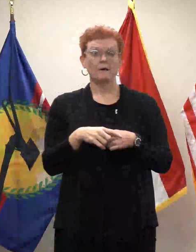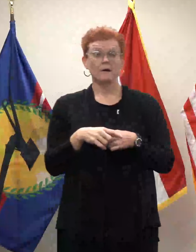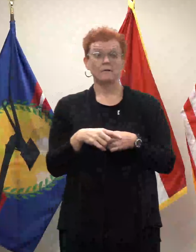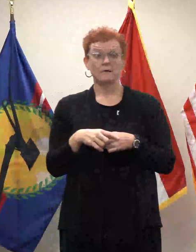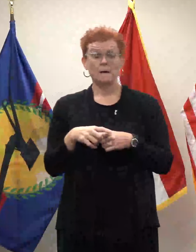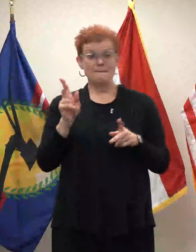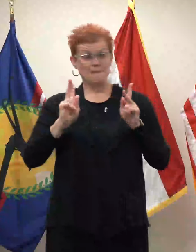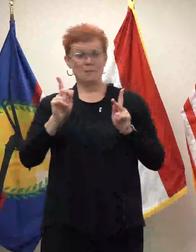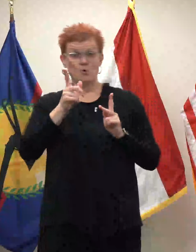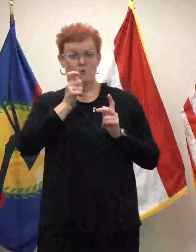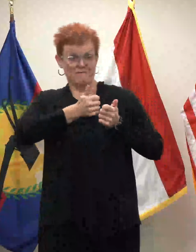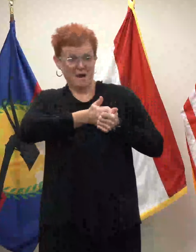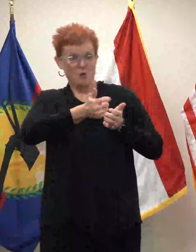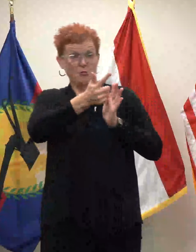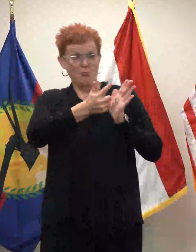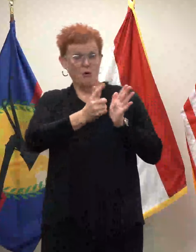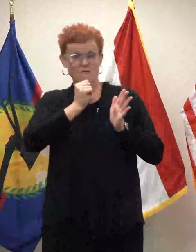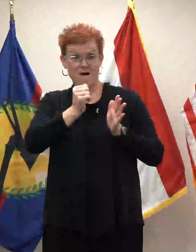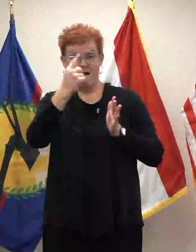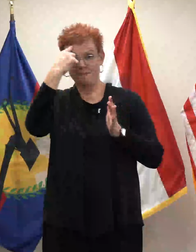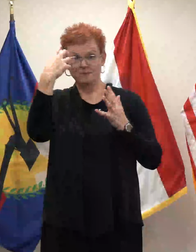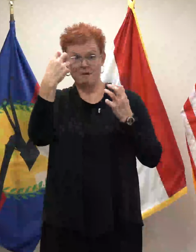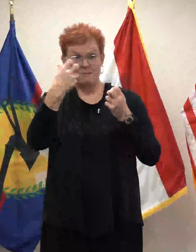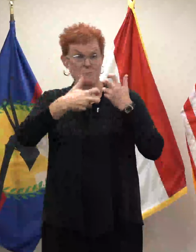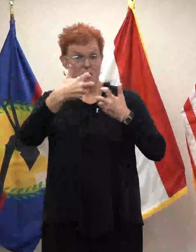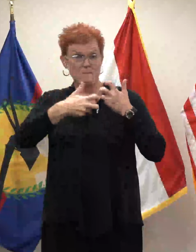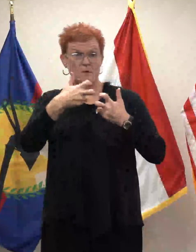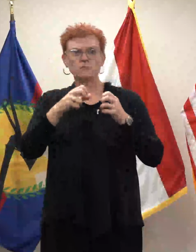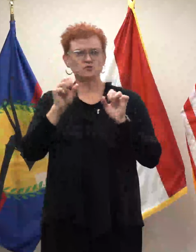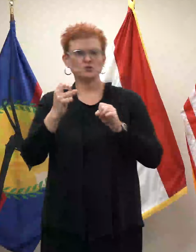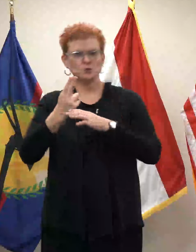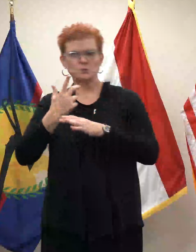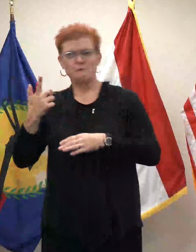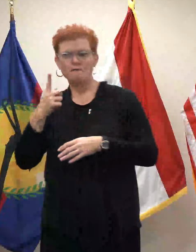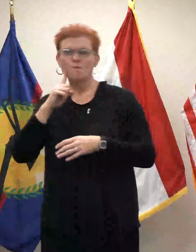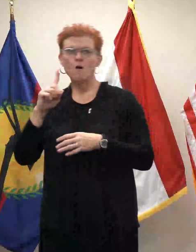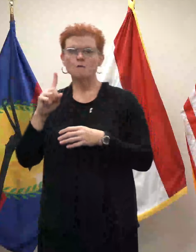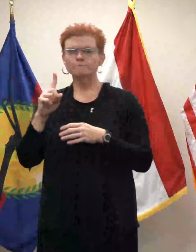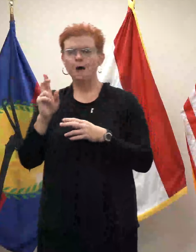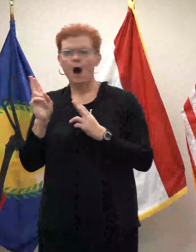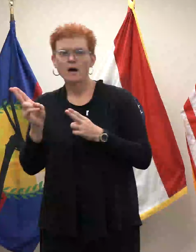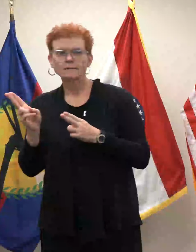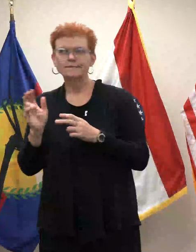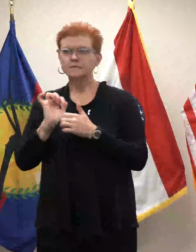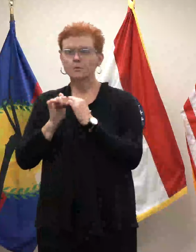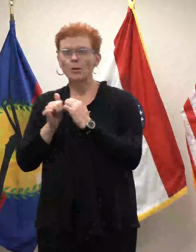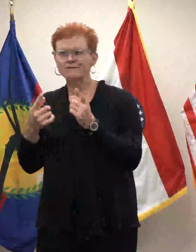their guns, and should be available for hunting and sporting events. We all agree on